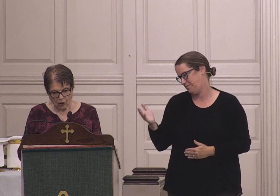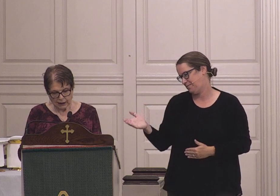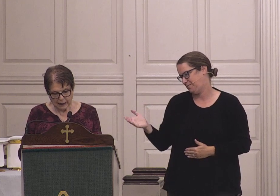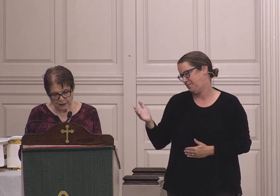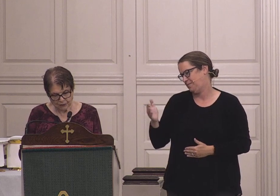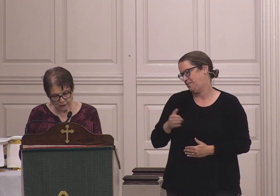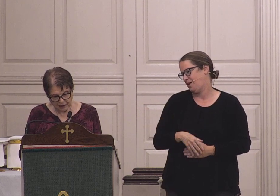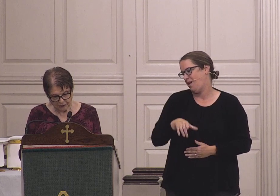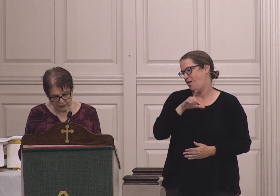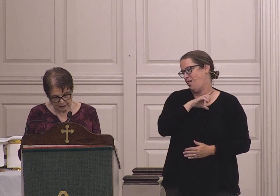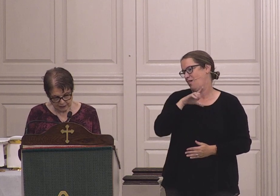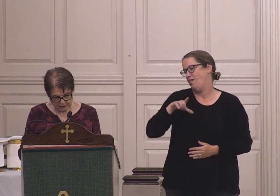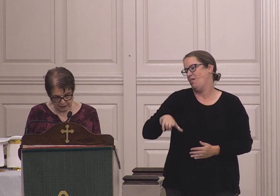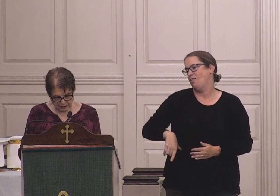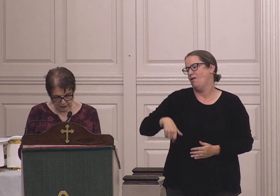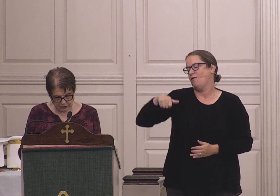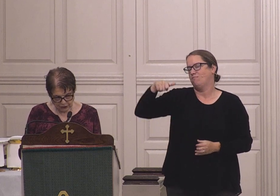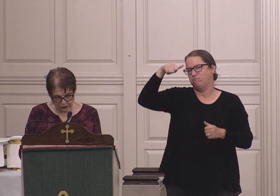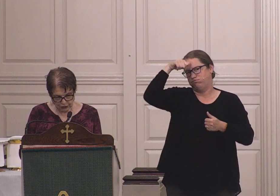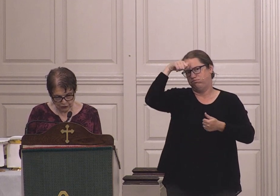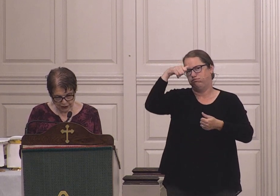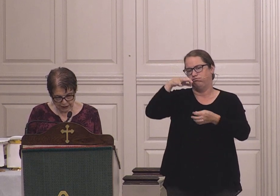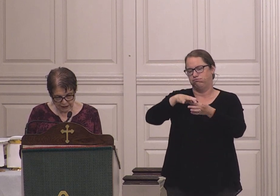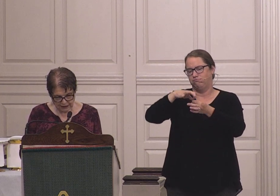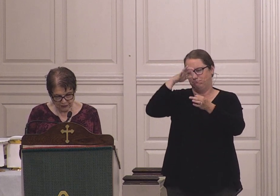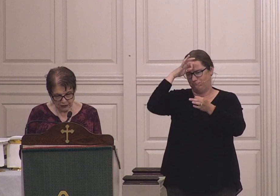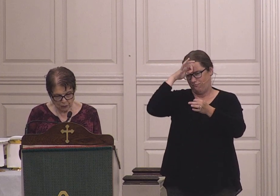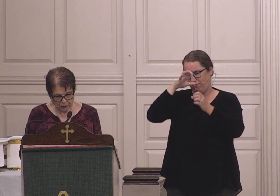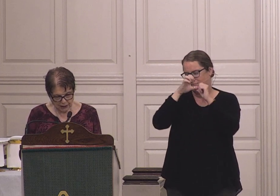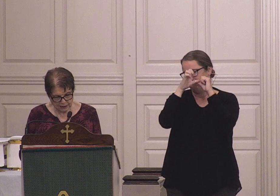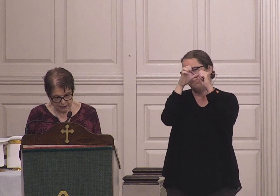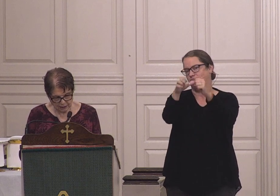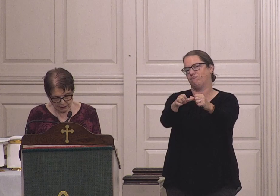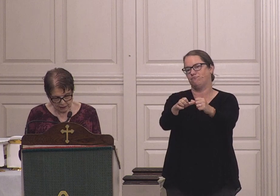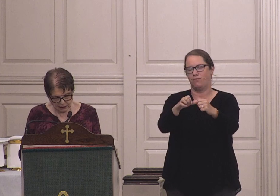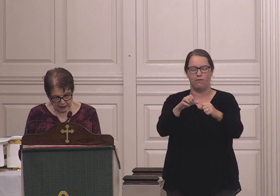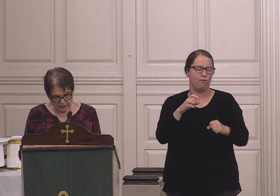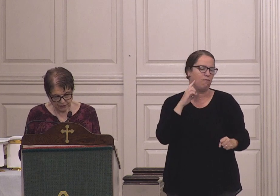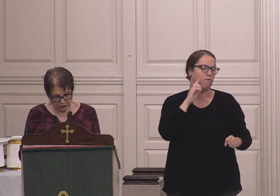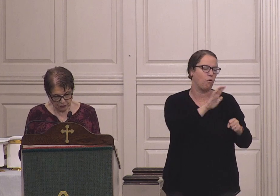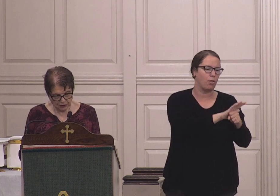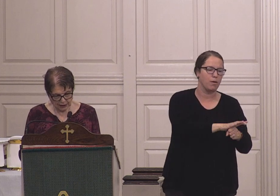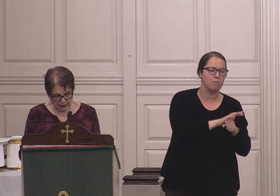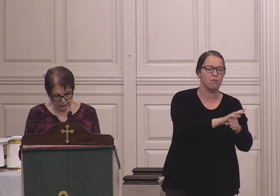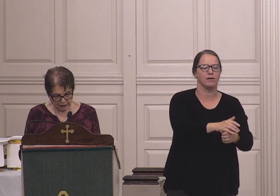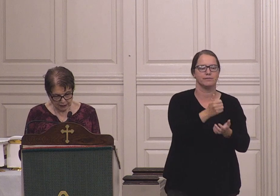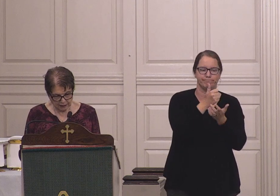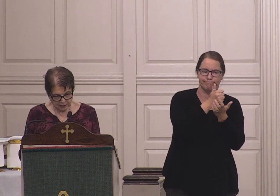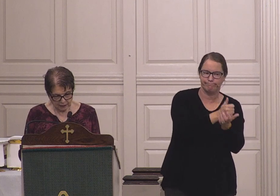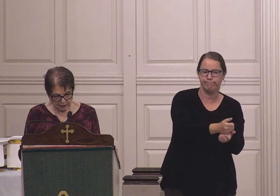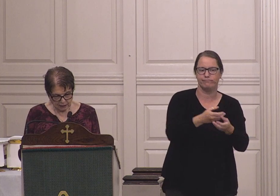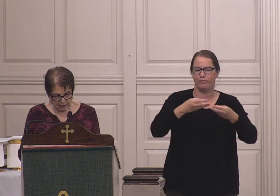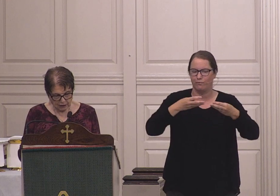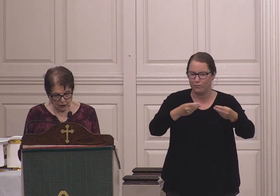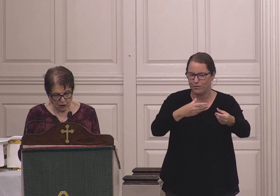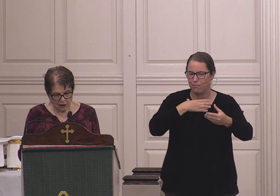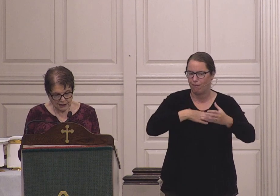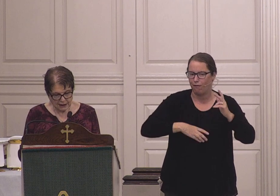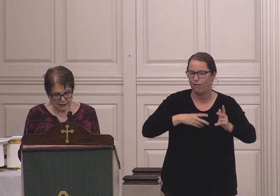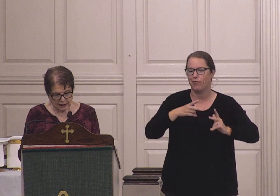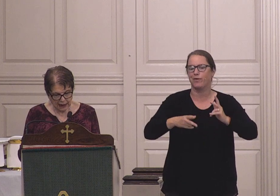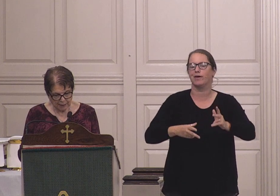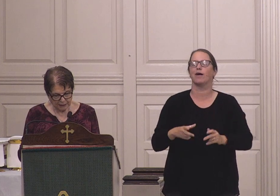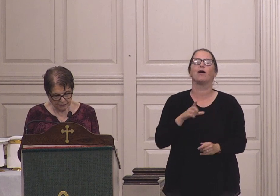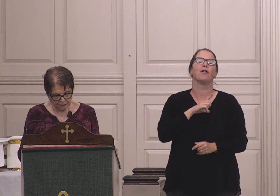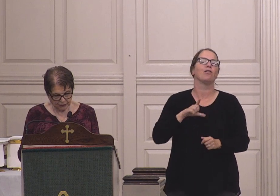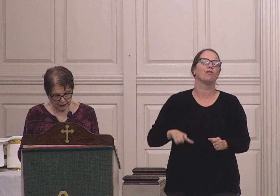The Lord keeps forever, secure justice for the oppressed, gives food to the hungry. The Lord